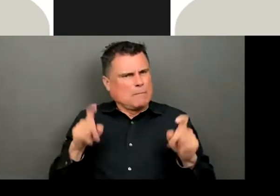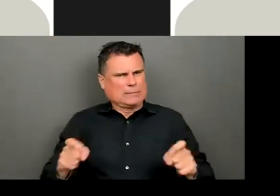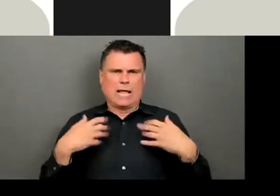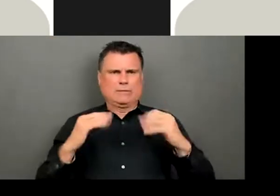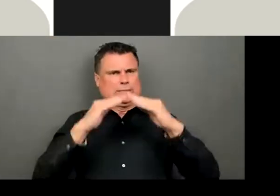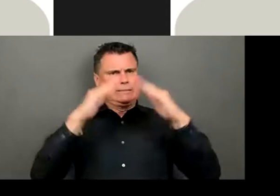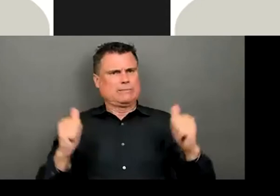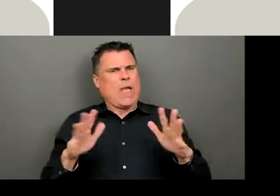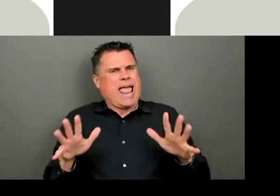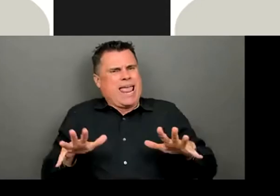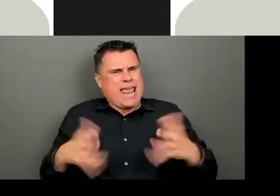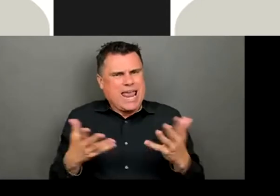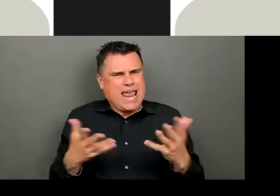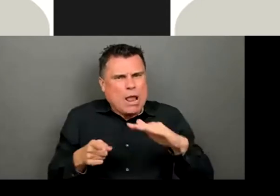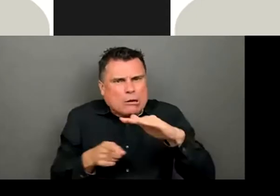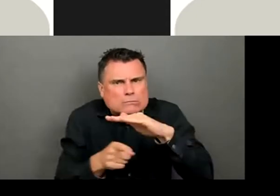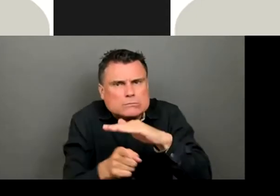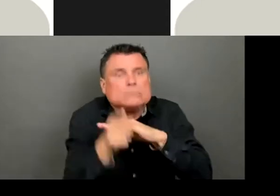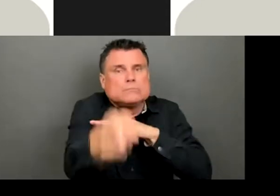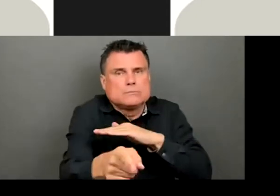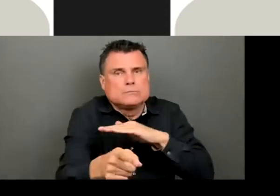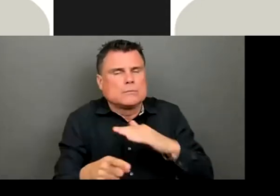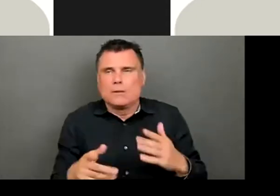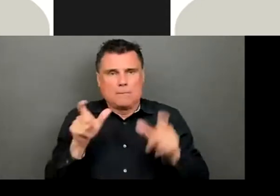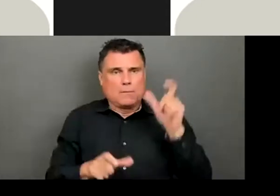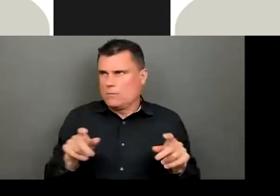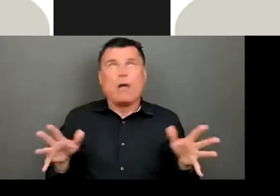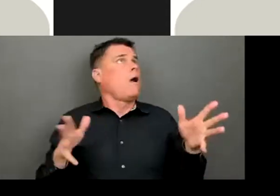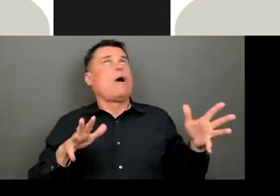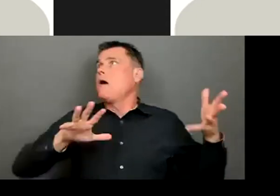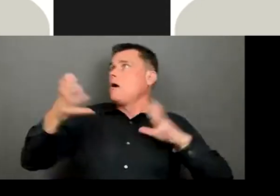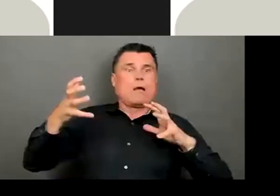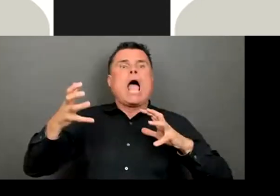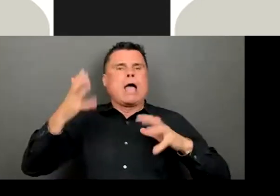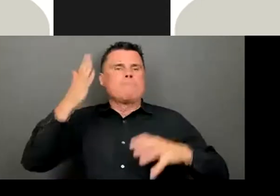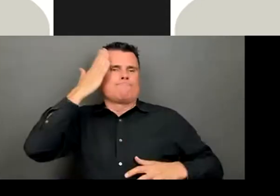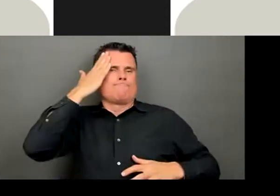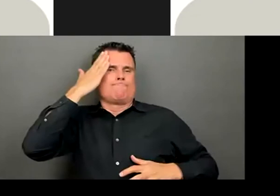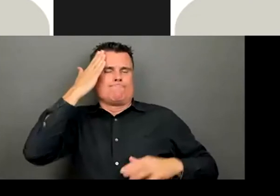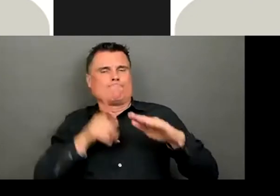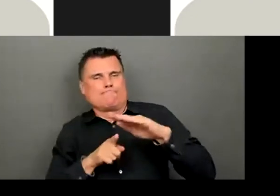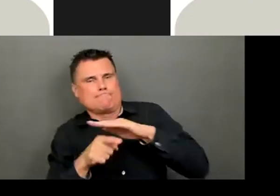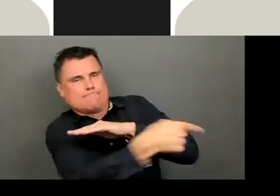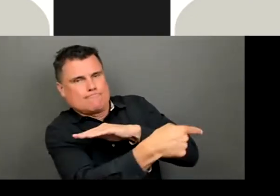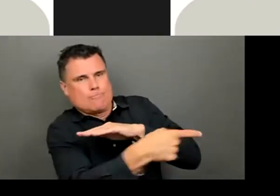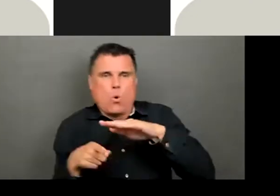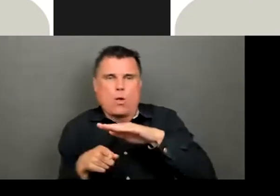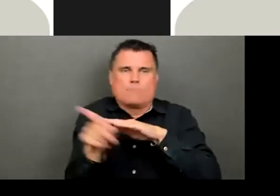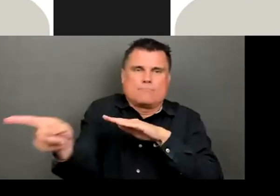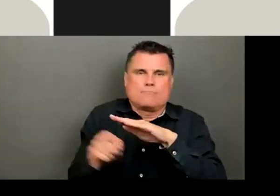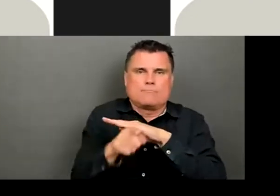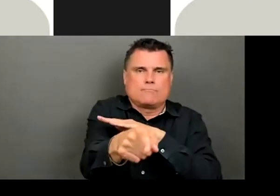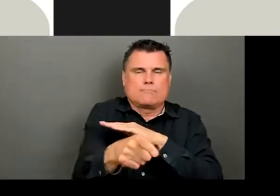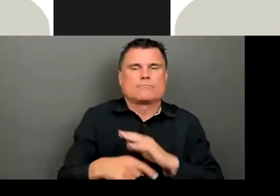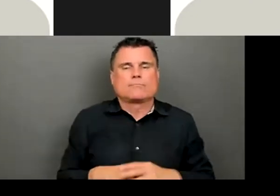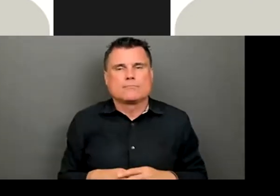the emergency evacuation, because we are able to track the user. A user, and because it's a mobile-based application, we know the persona,